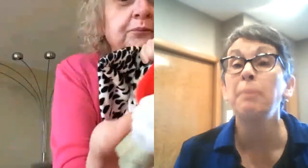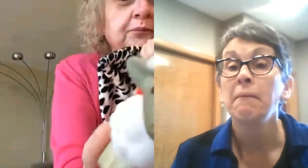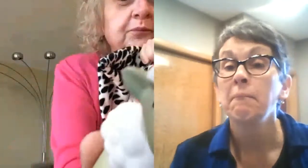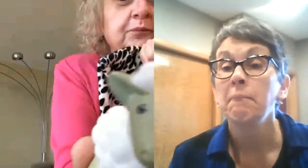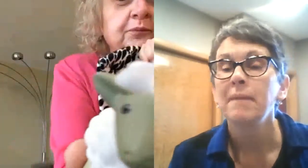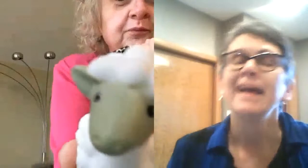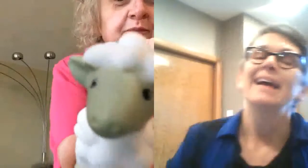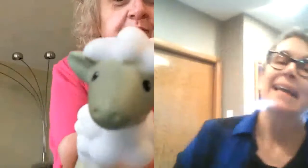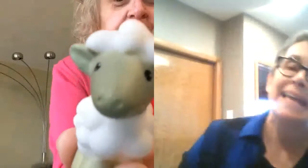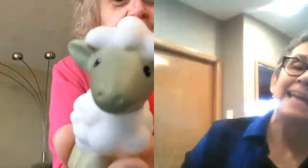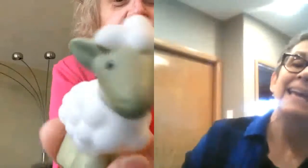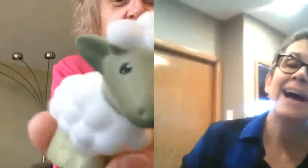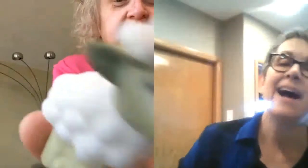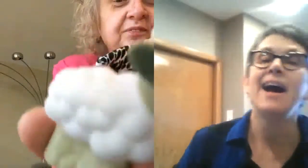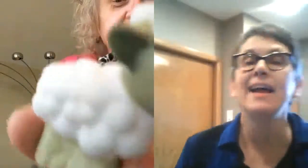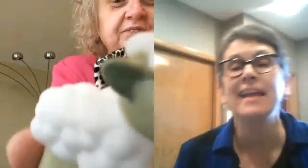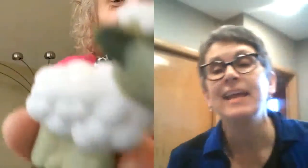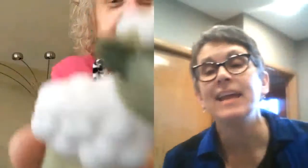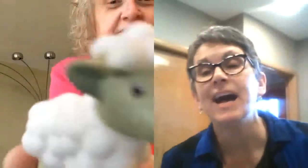sheep,